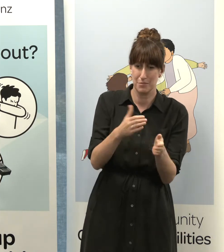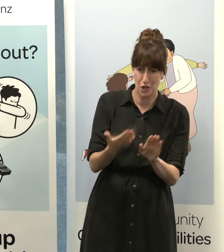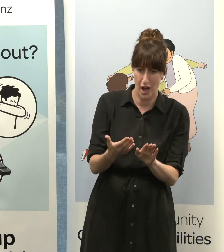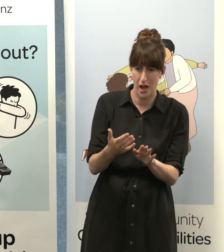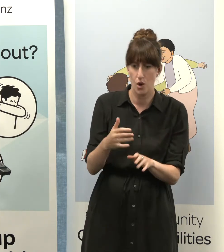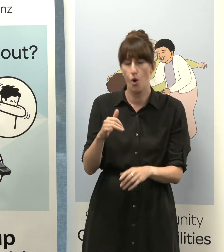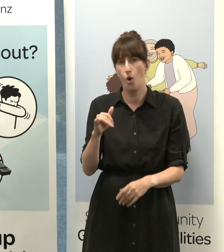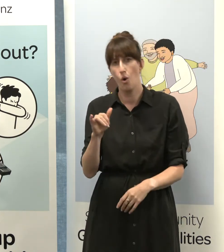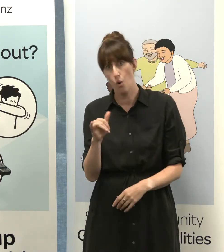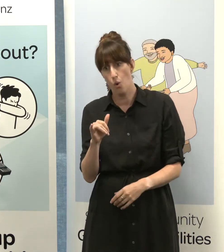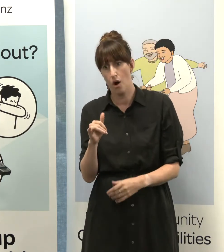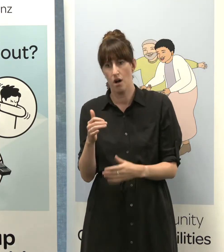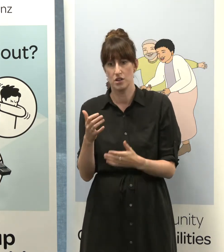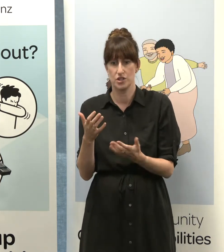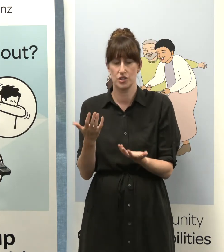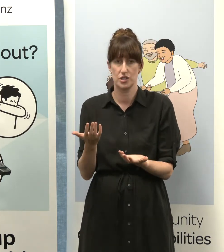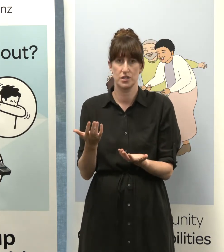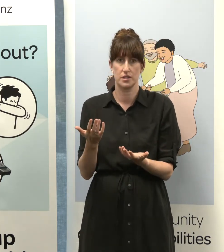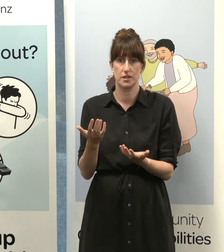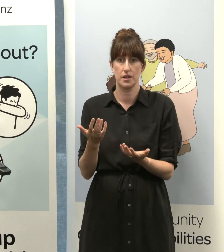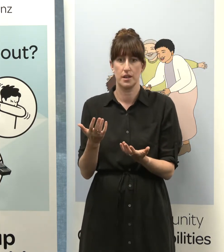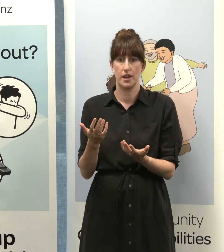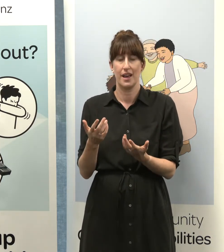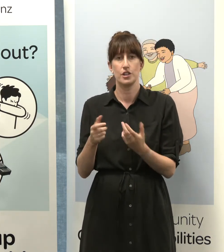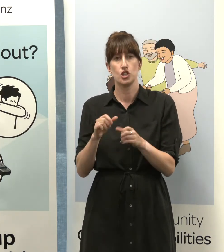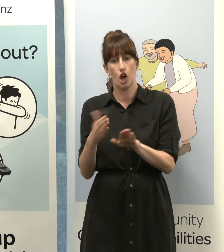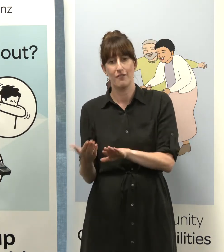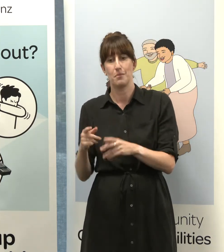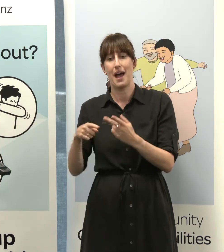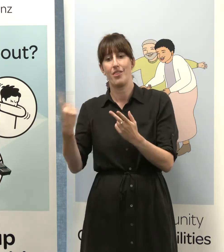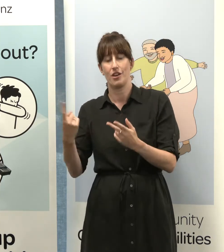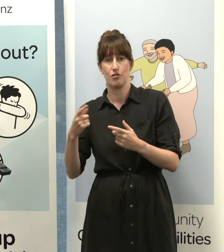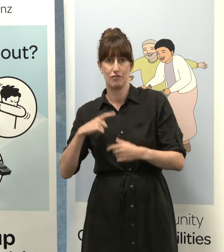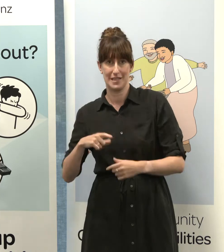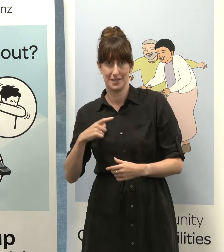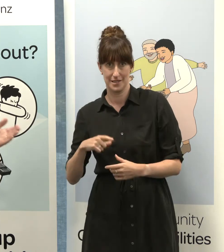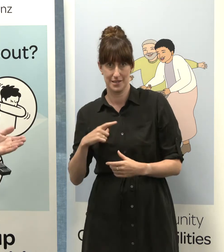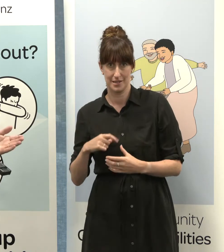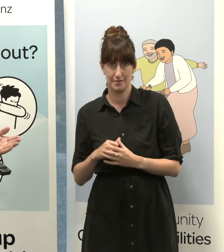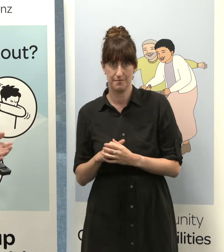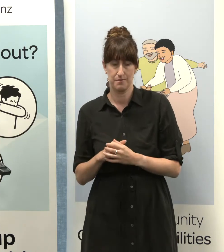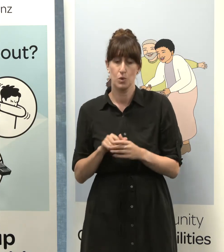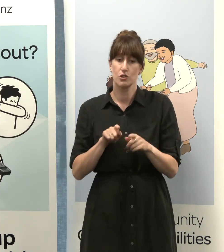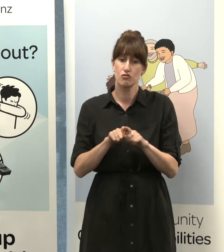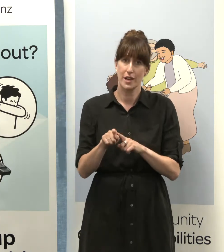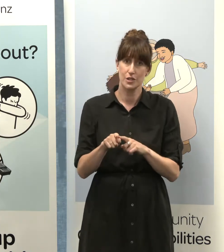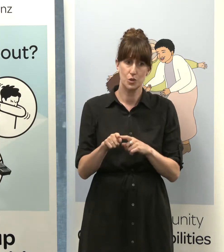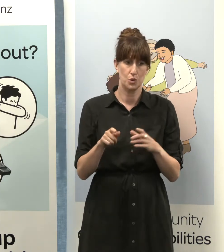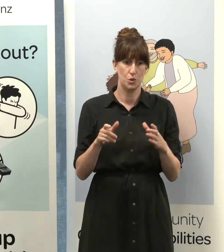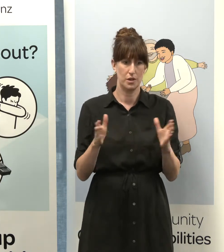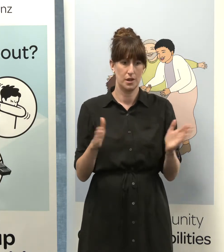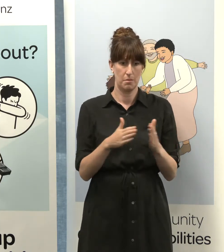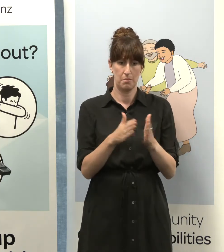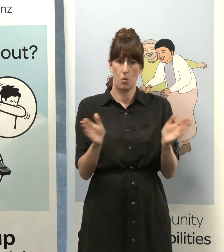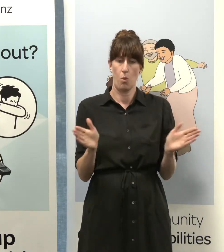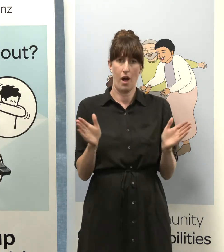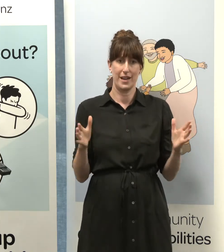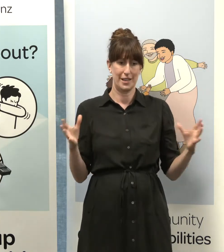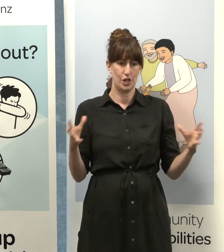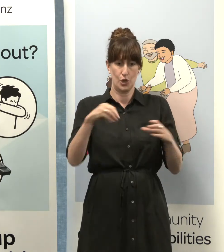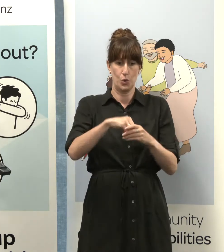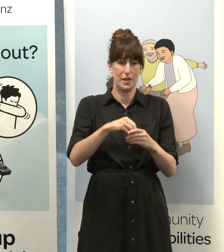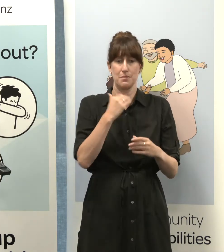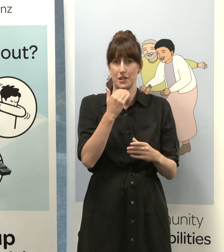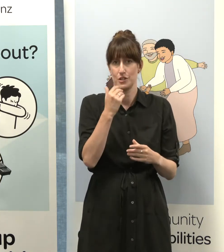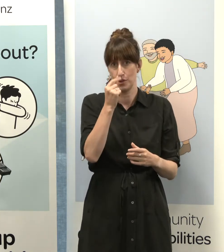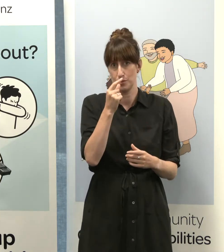just happened to be COVID positive at the time they died from another cause. What we're trying to do is be as inclusive as possible and also provide as much information as